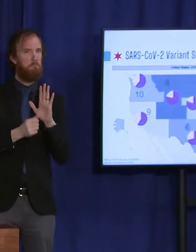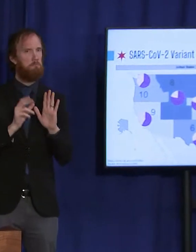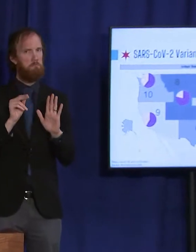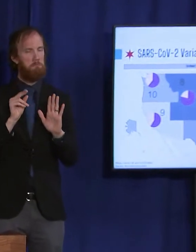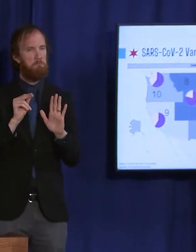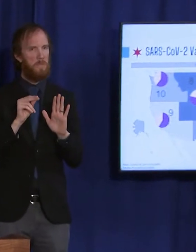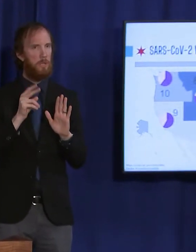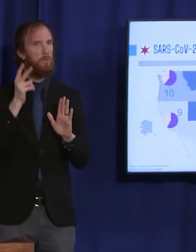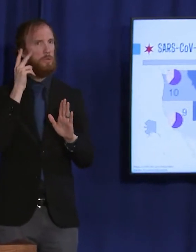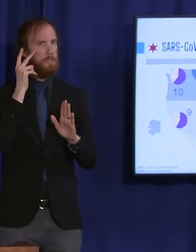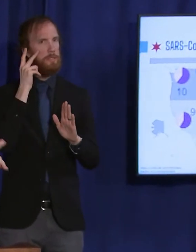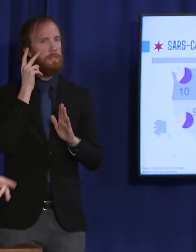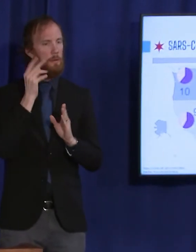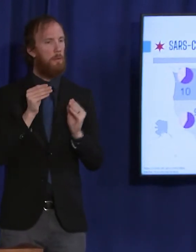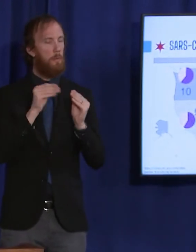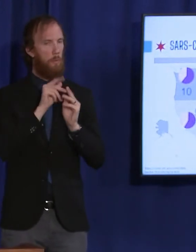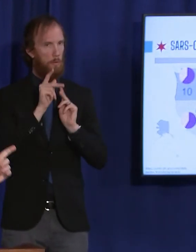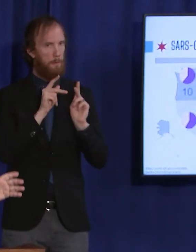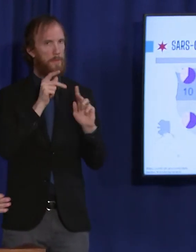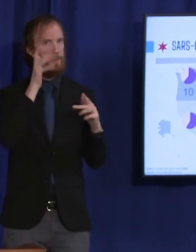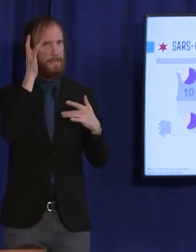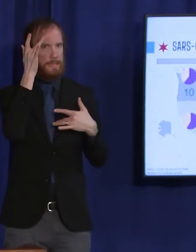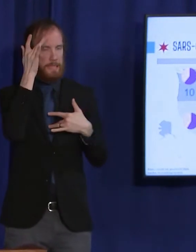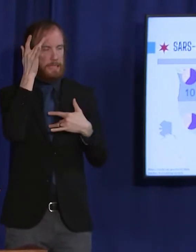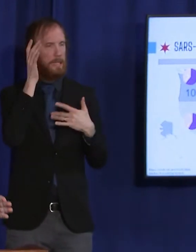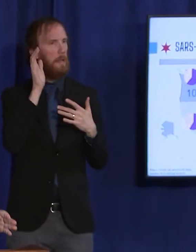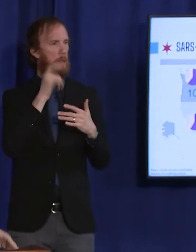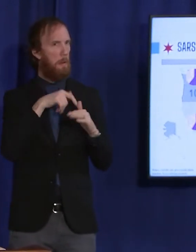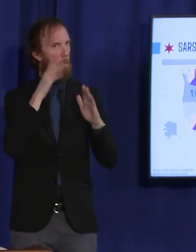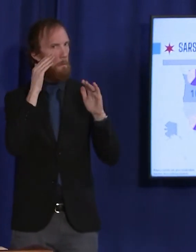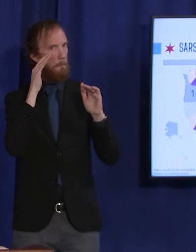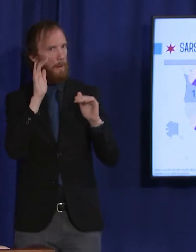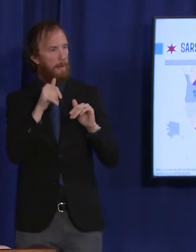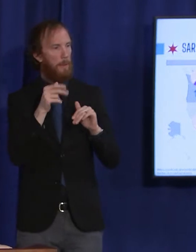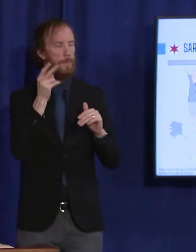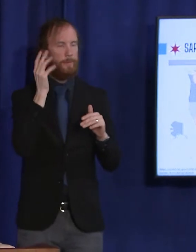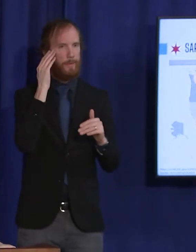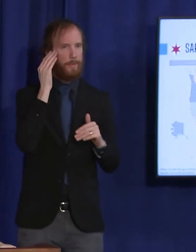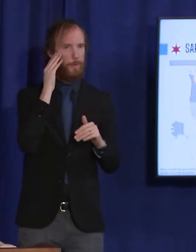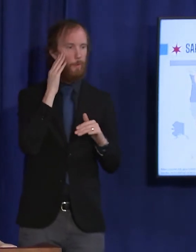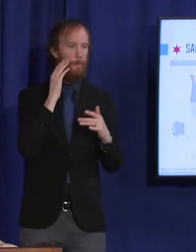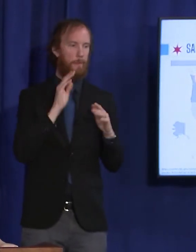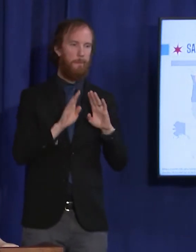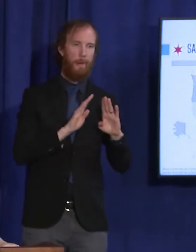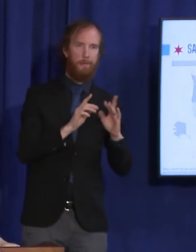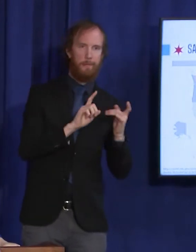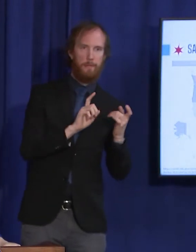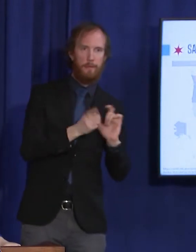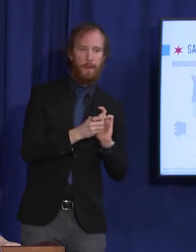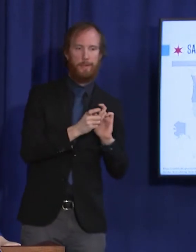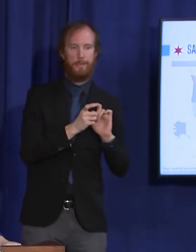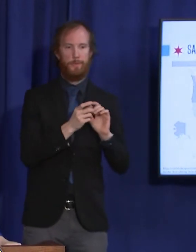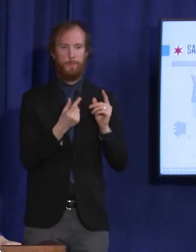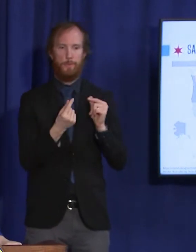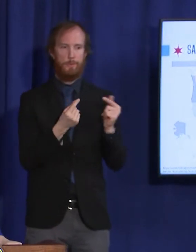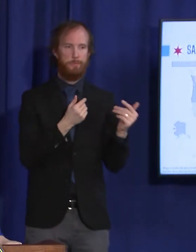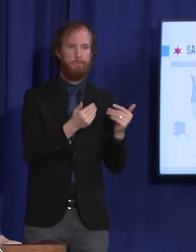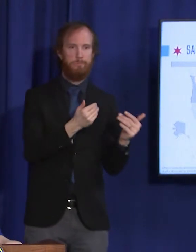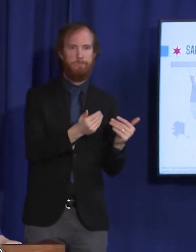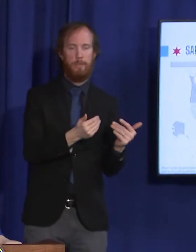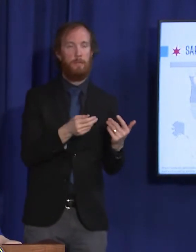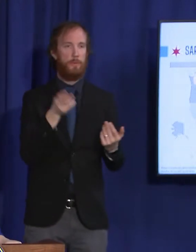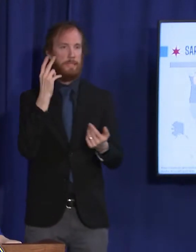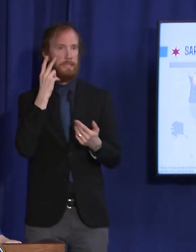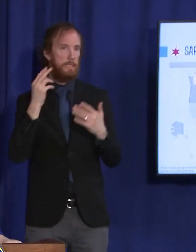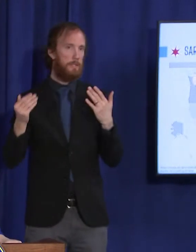increases. Not unexpected from changes in behavior, changes in variants. But at this point,